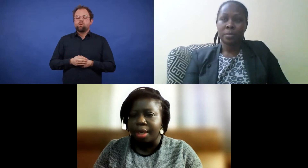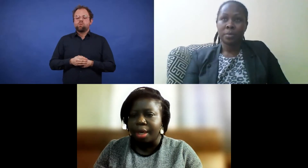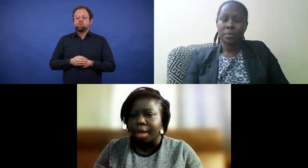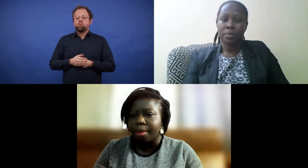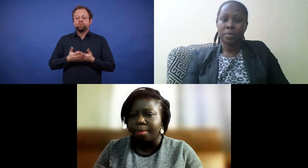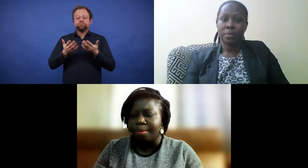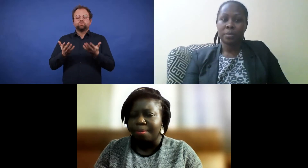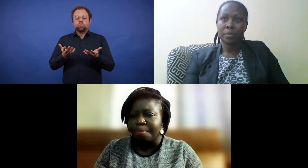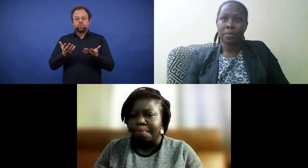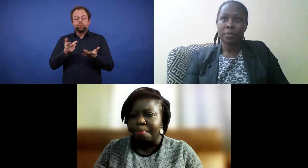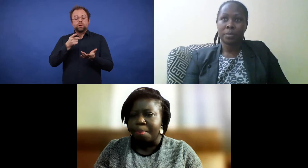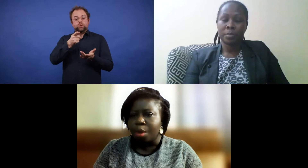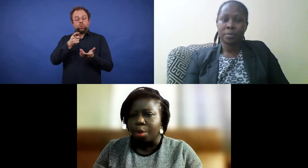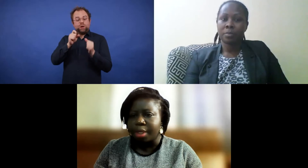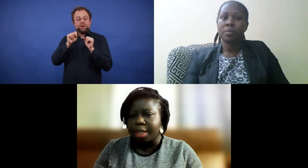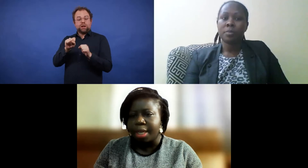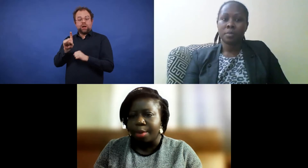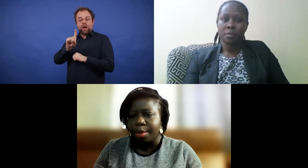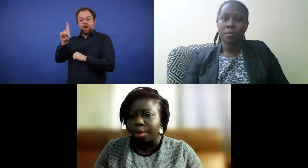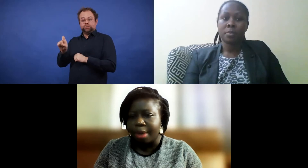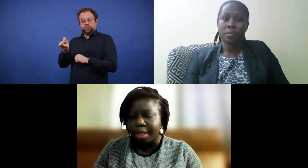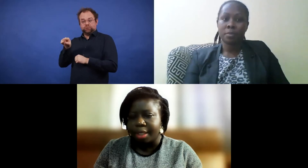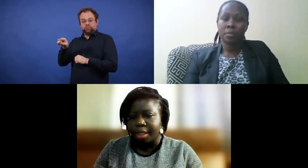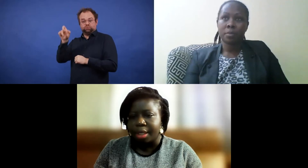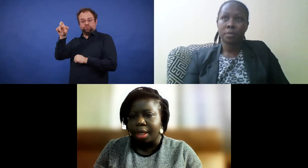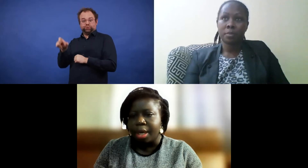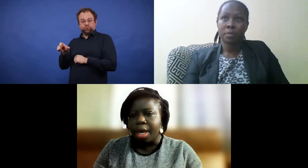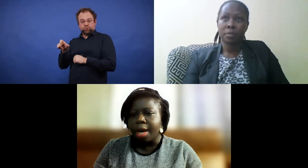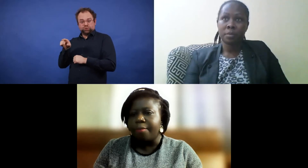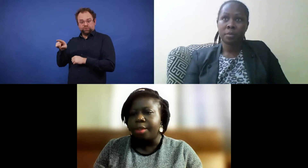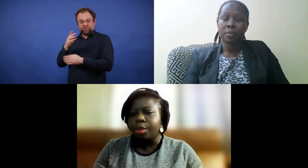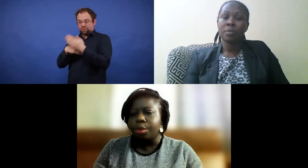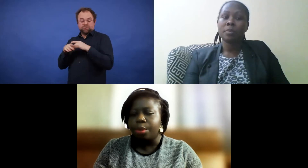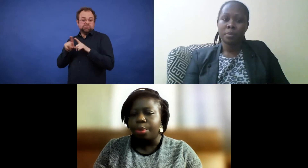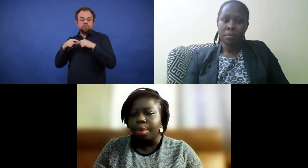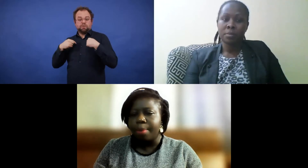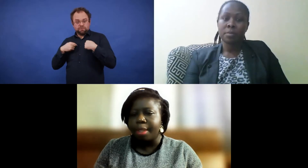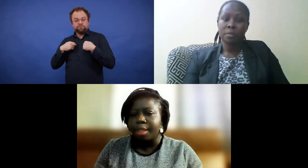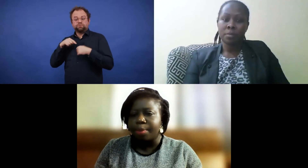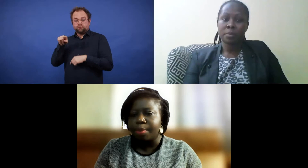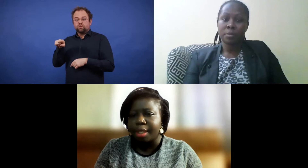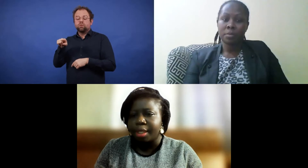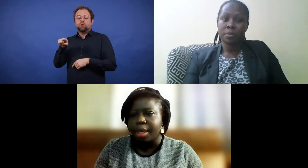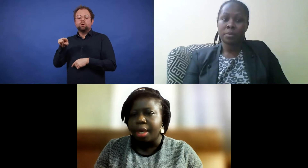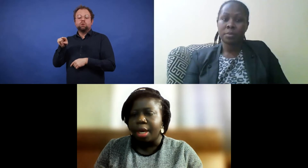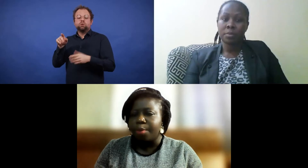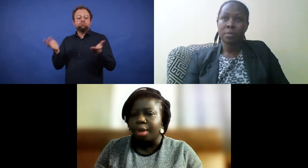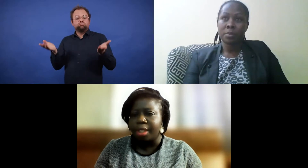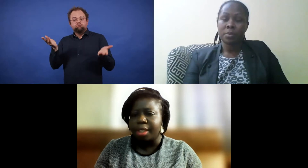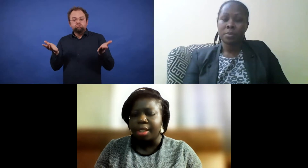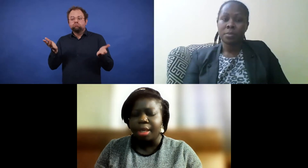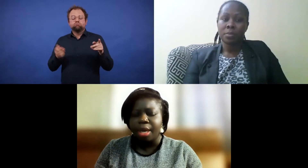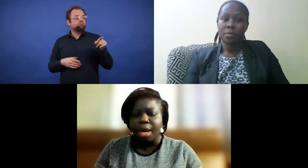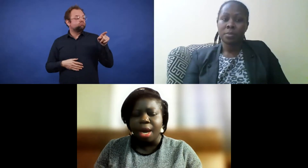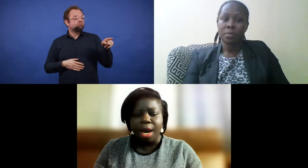someone who is an able person having to participate in